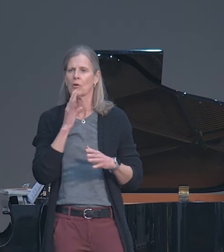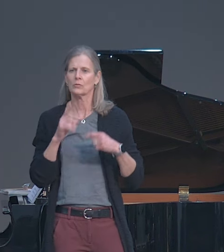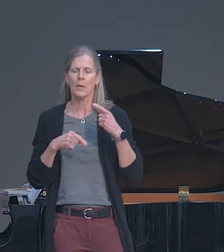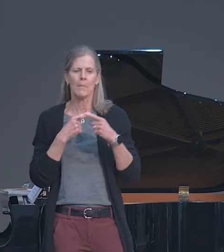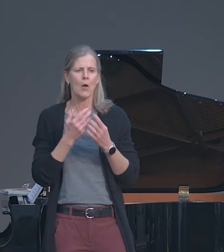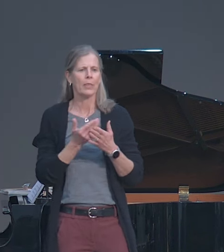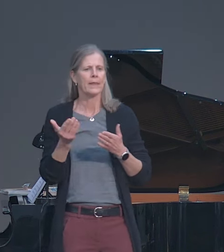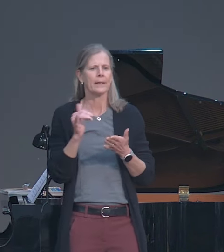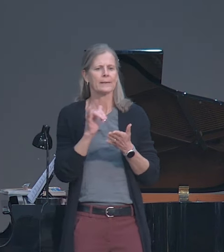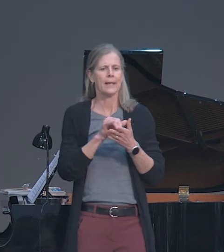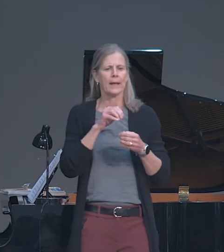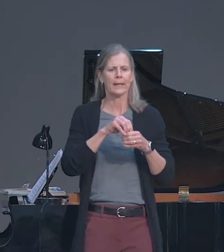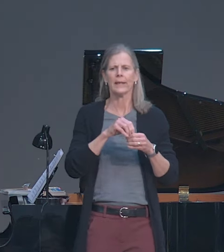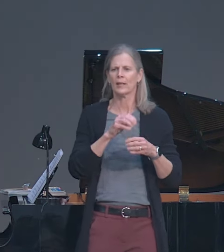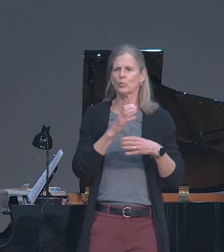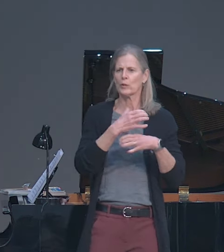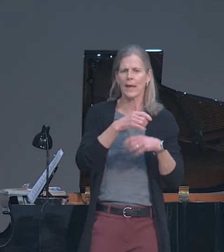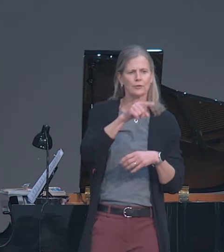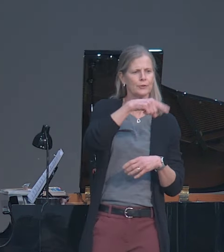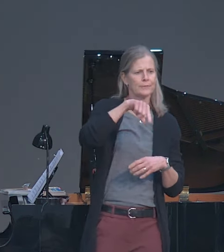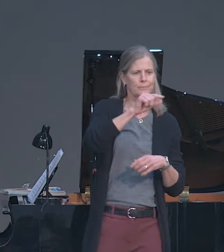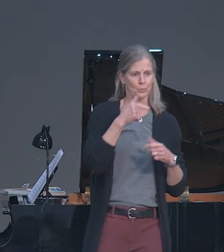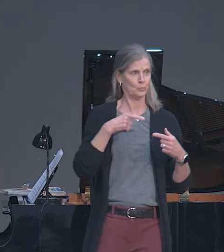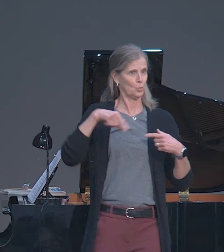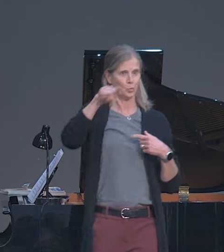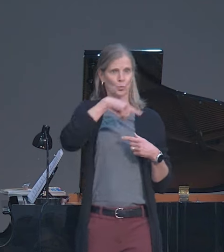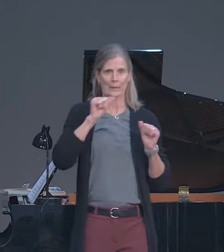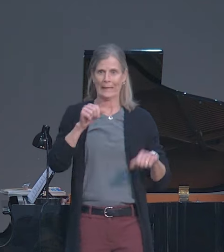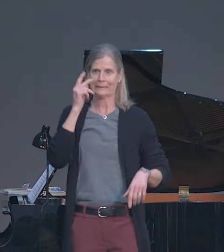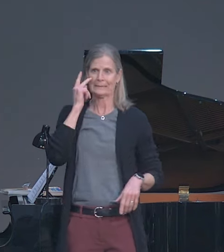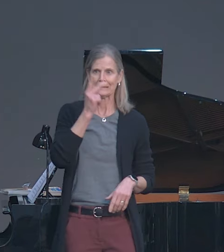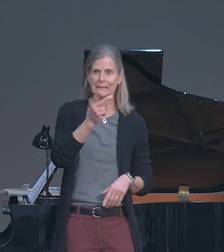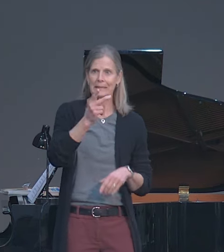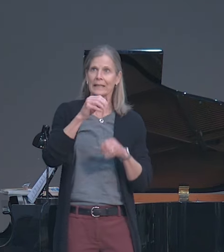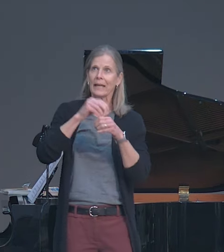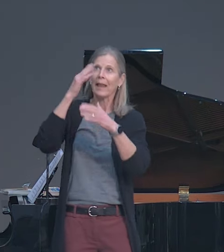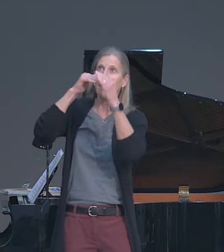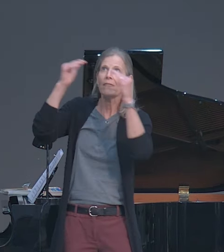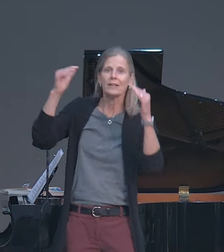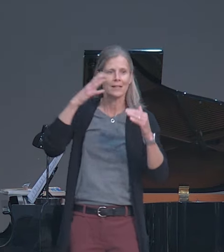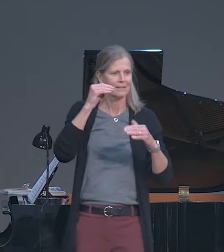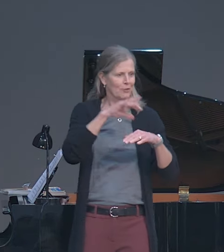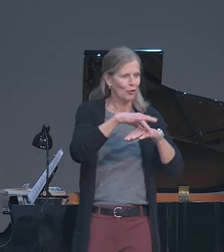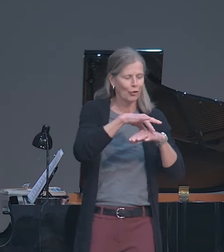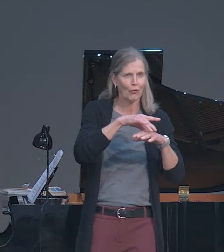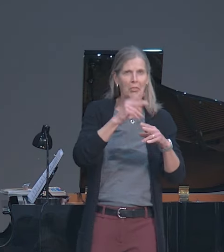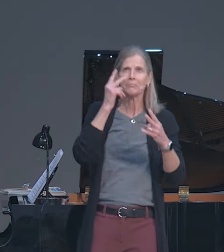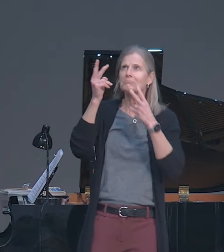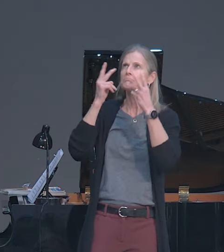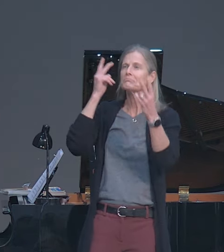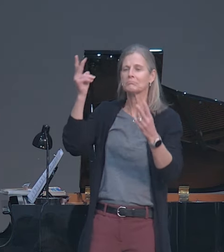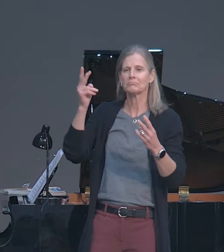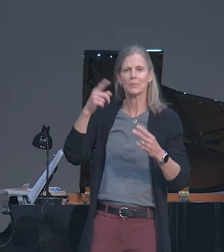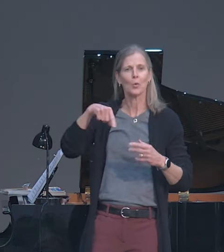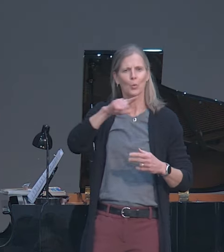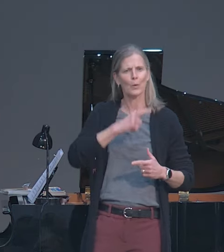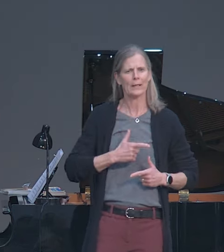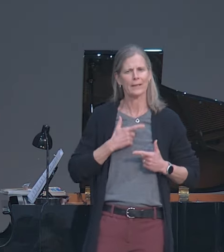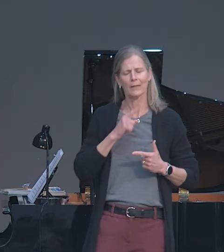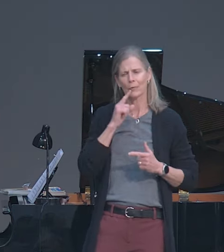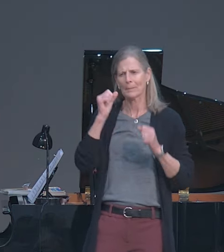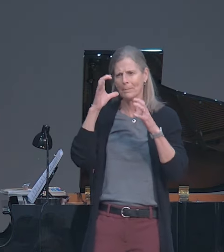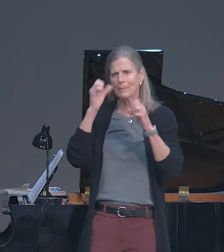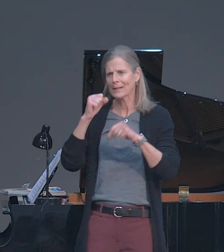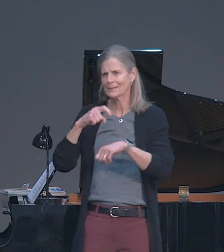the things in creation that we can see in the heavens and on earth. Now, you and I live in an amazing